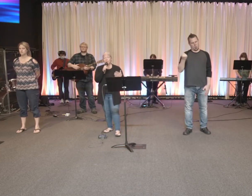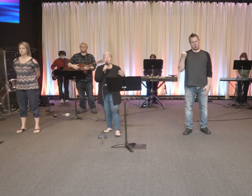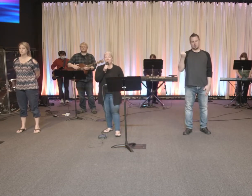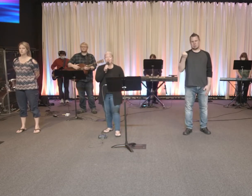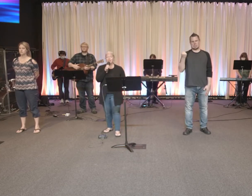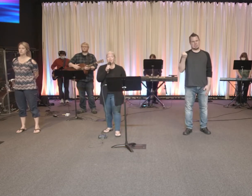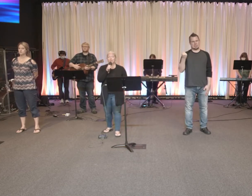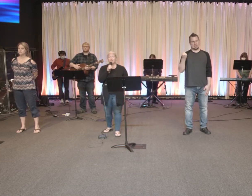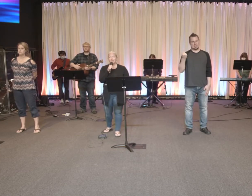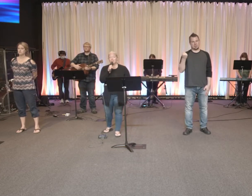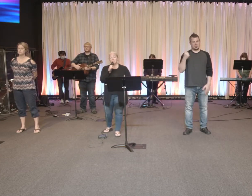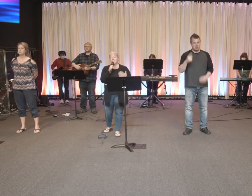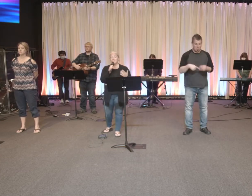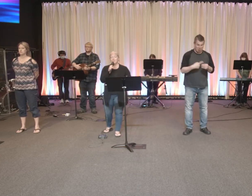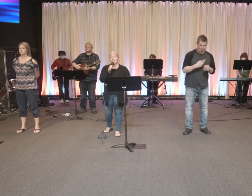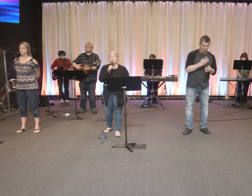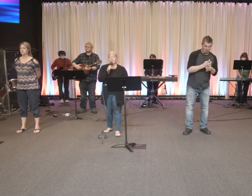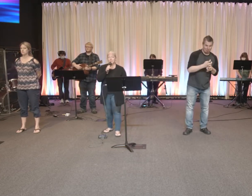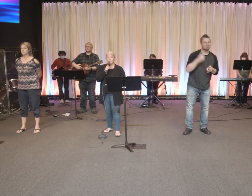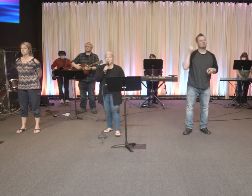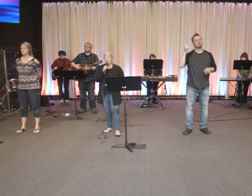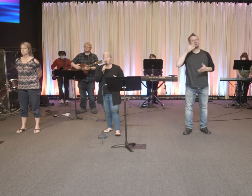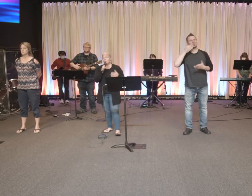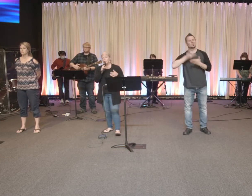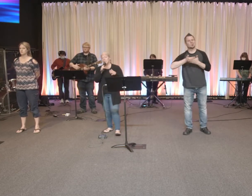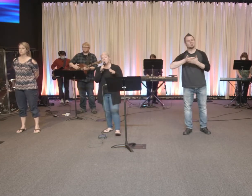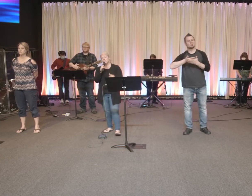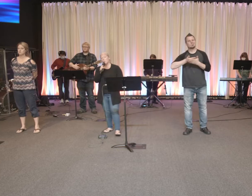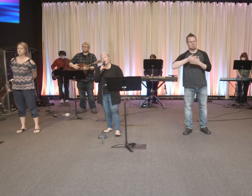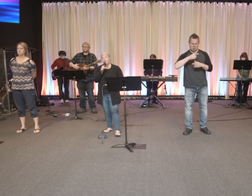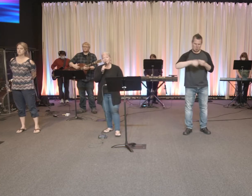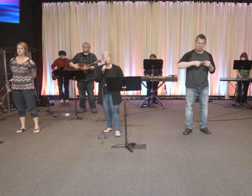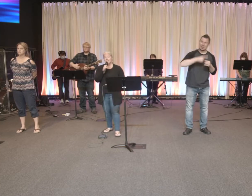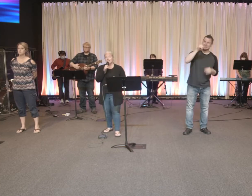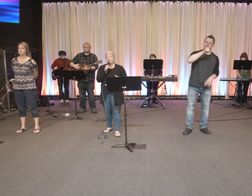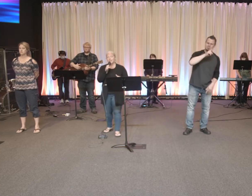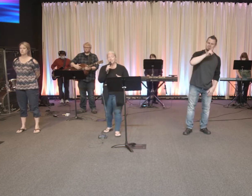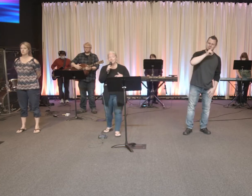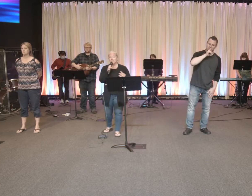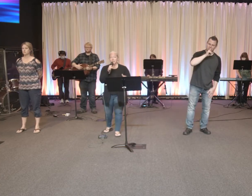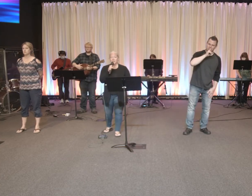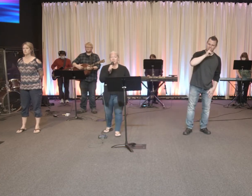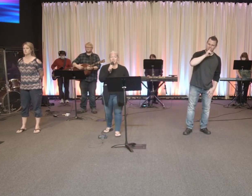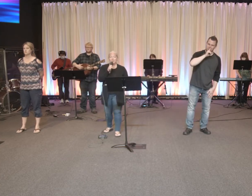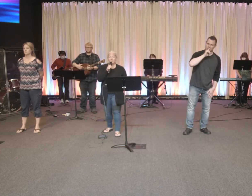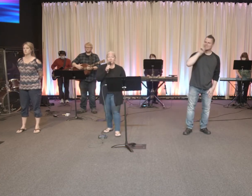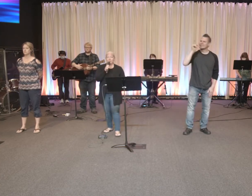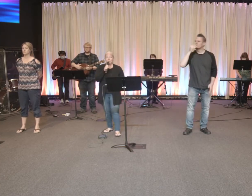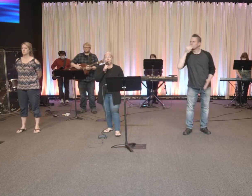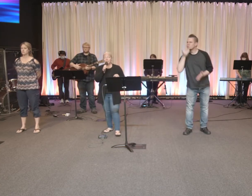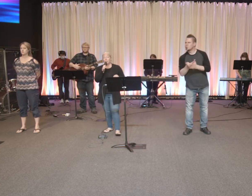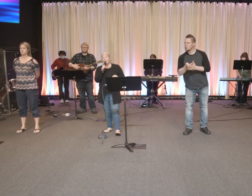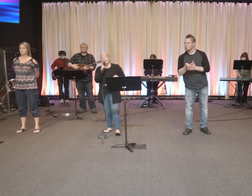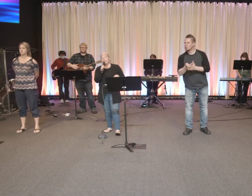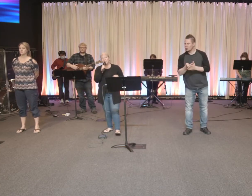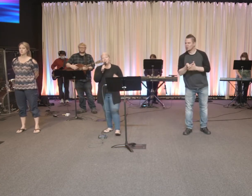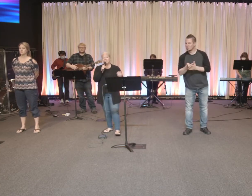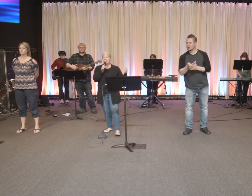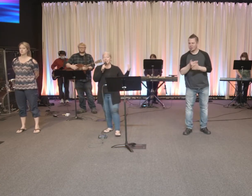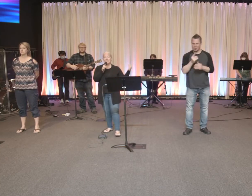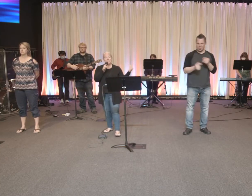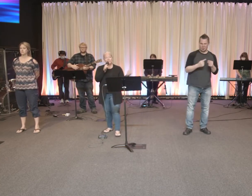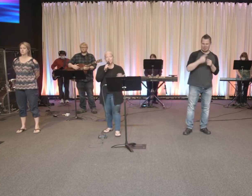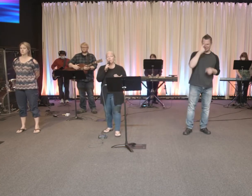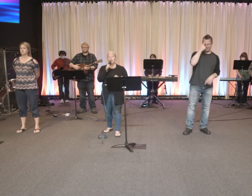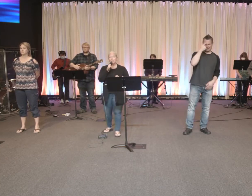even when it's hard, He's good. Even when He's quiet, He's good. even when it seems